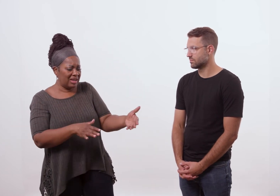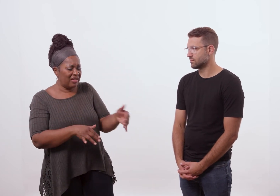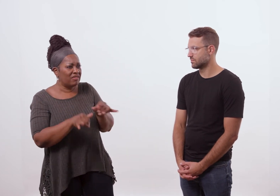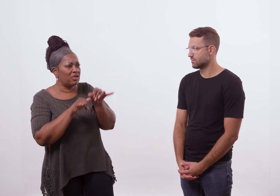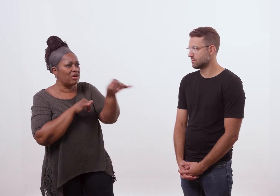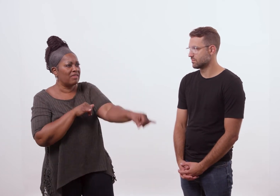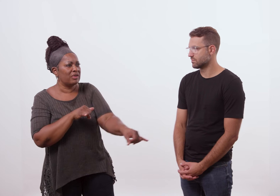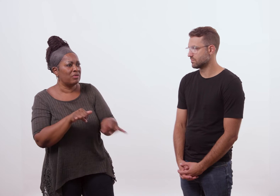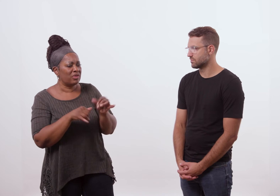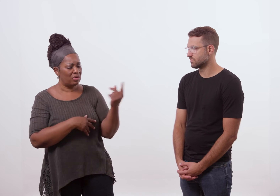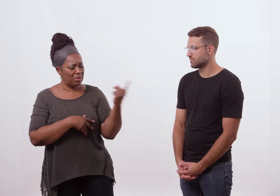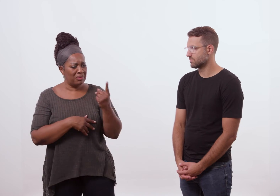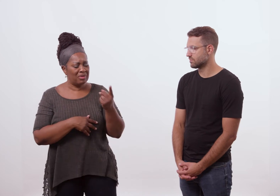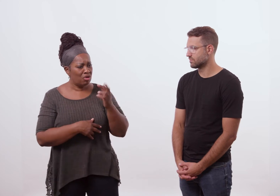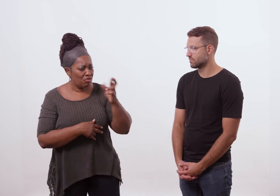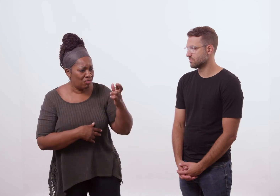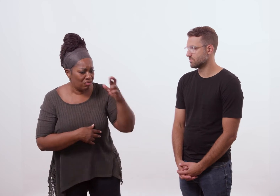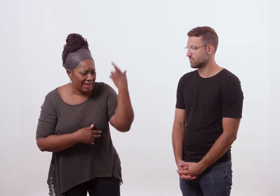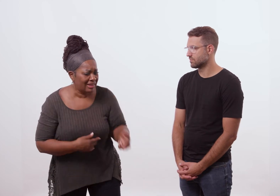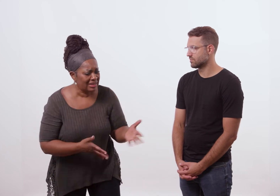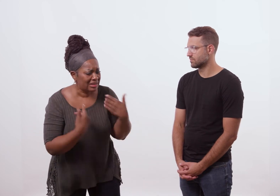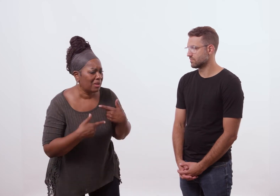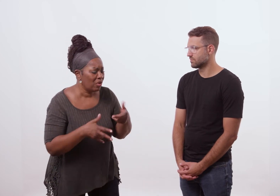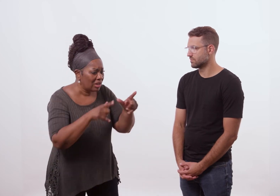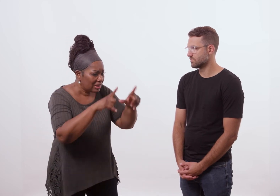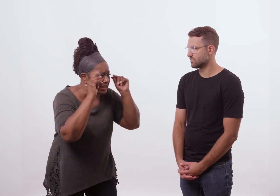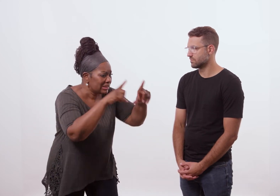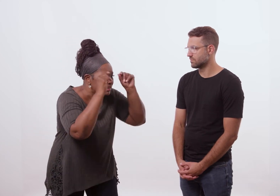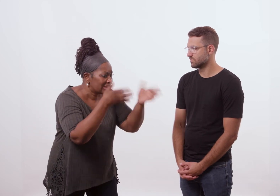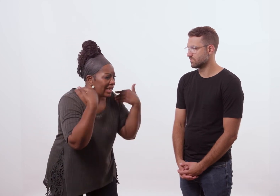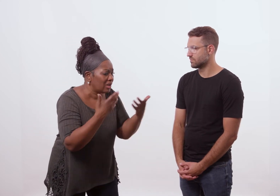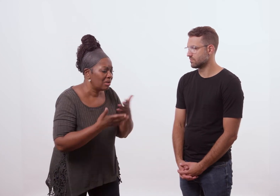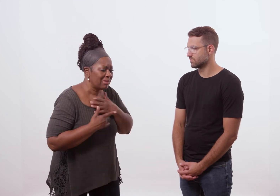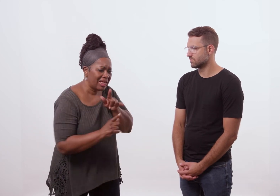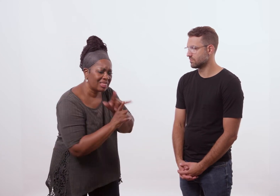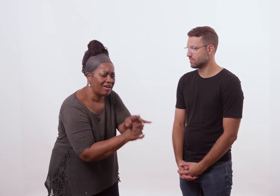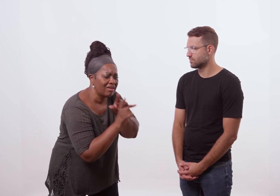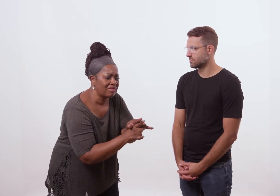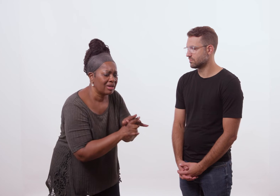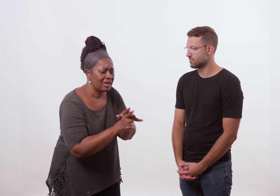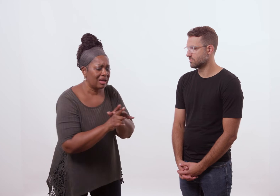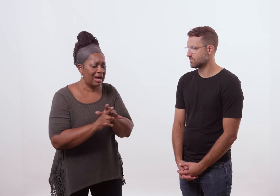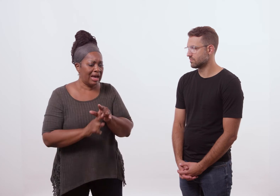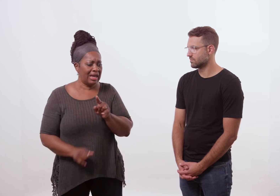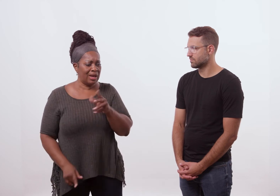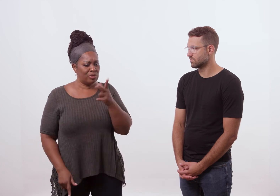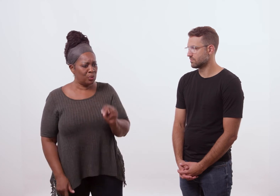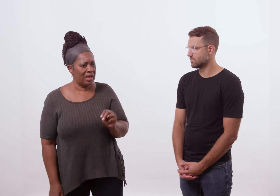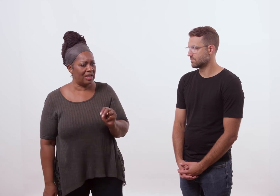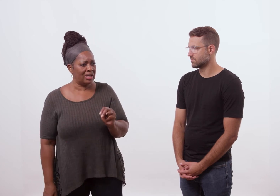Forever. Redlands, hear me now. Beloved, I am Twen.